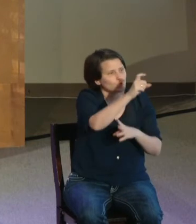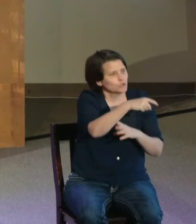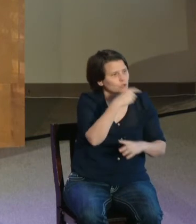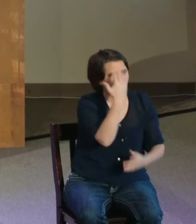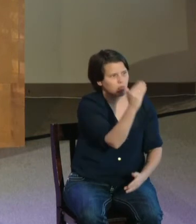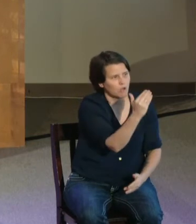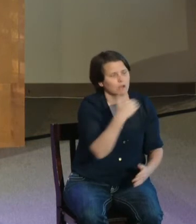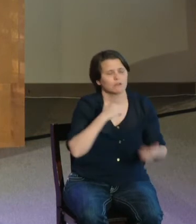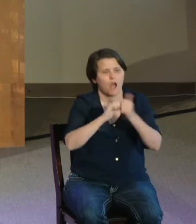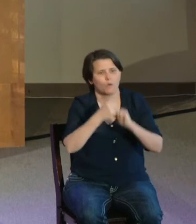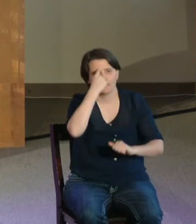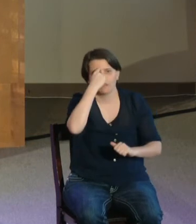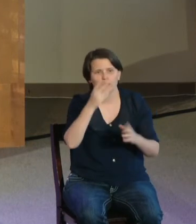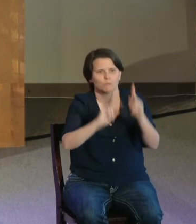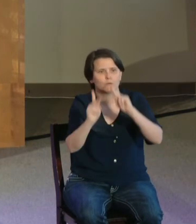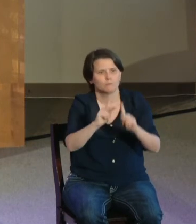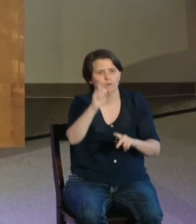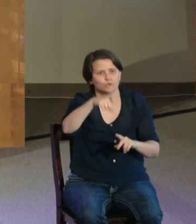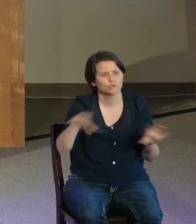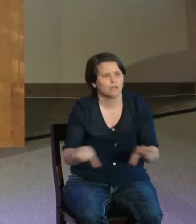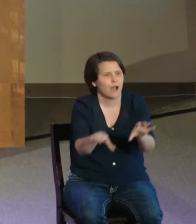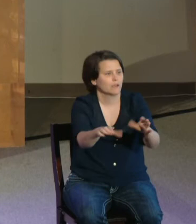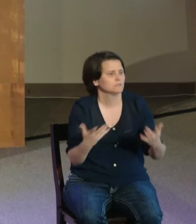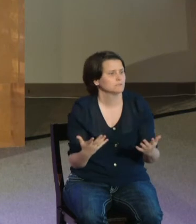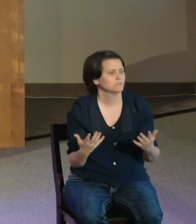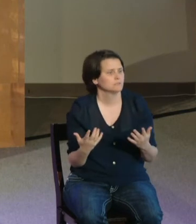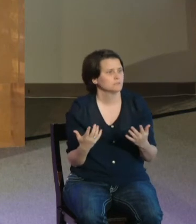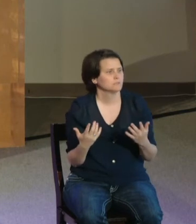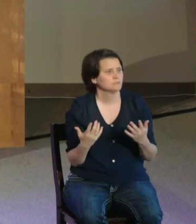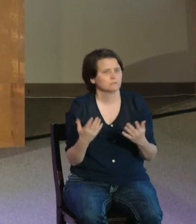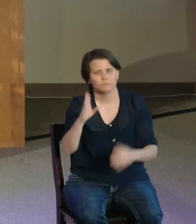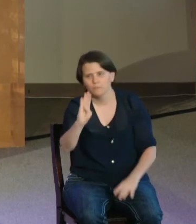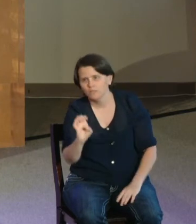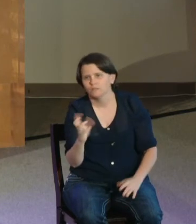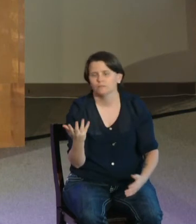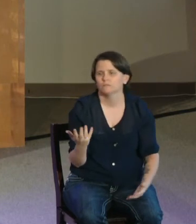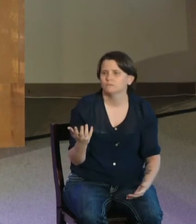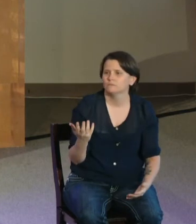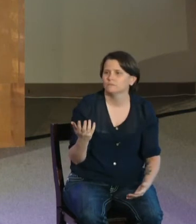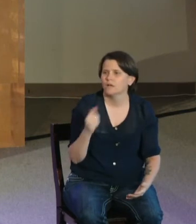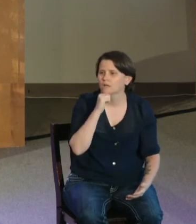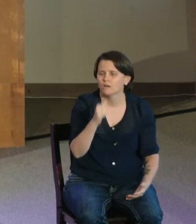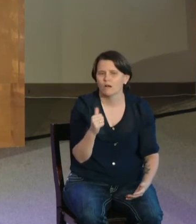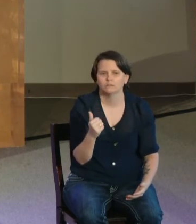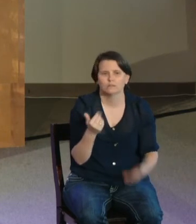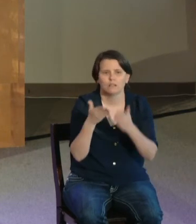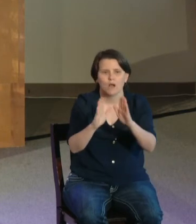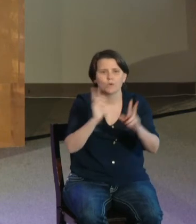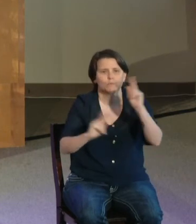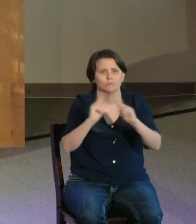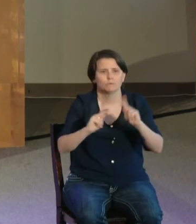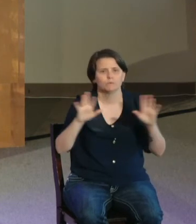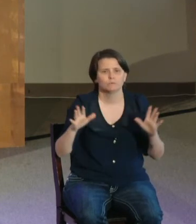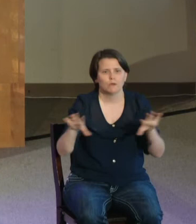our expectations, as opposed to allowing people to be who they are on their journey, on their level